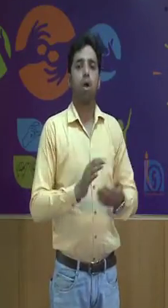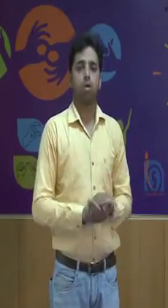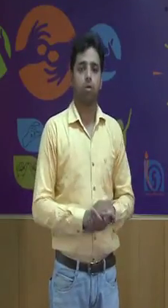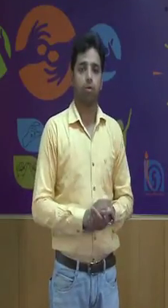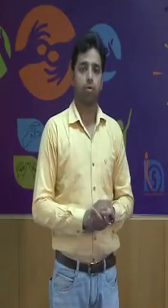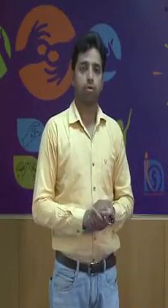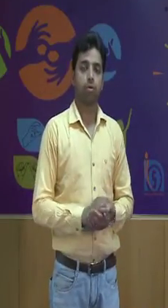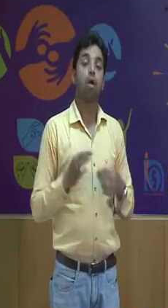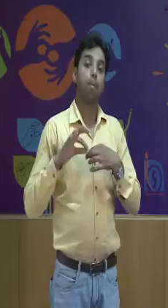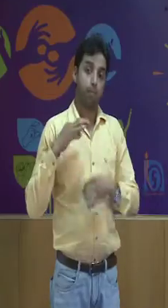Brahmin,